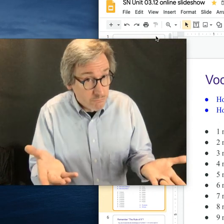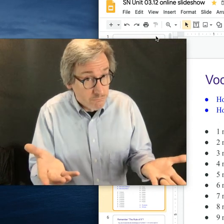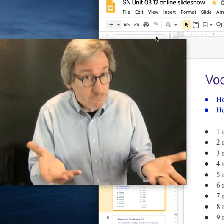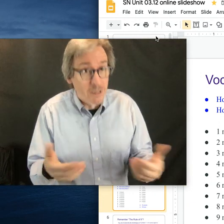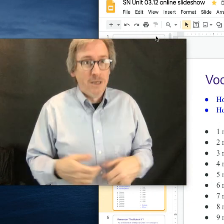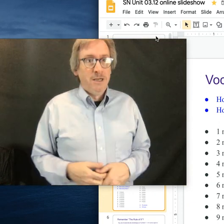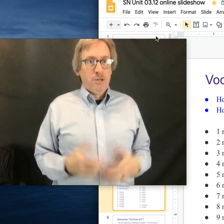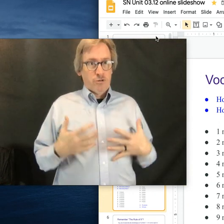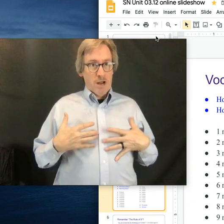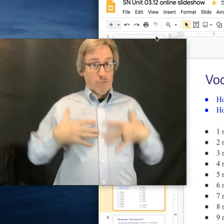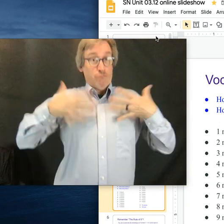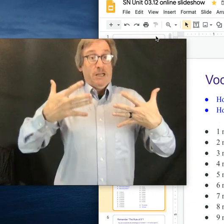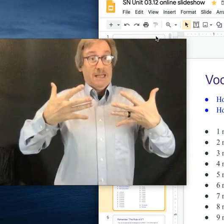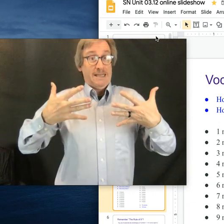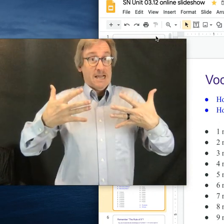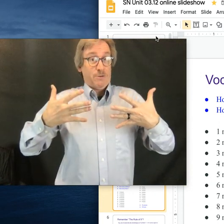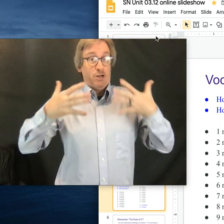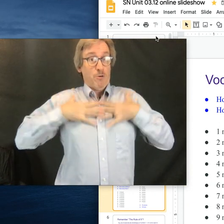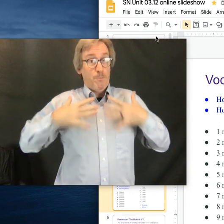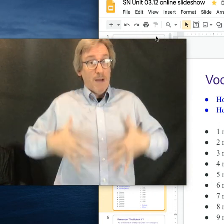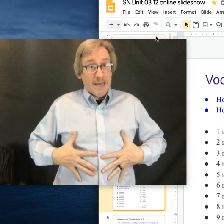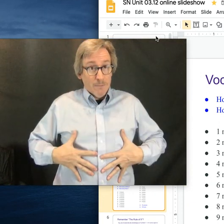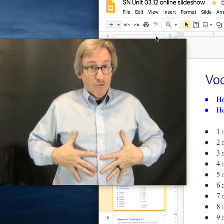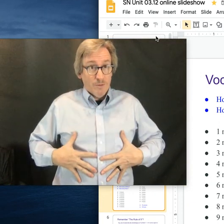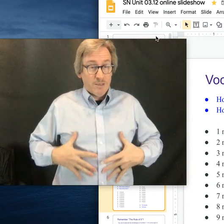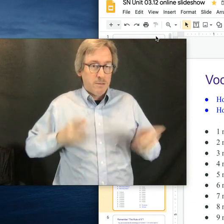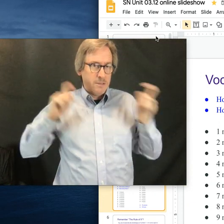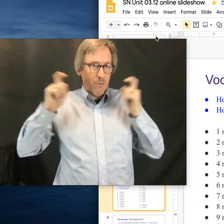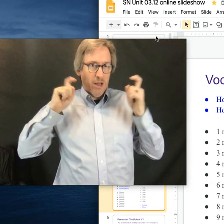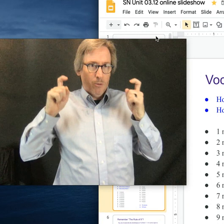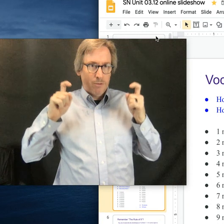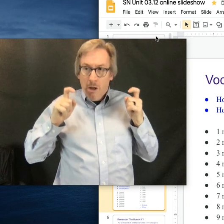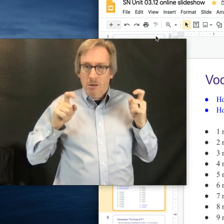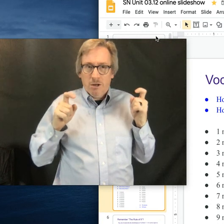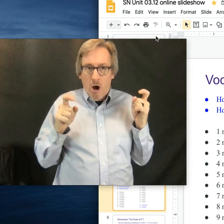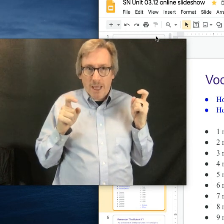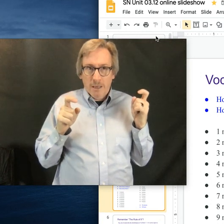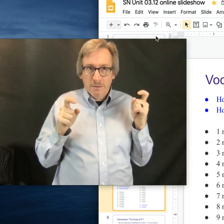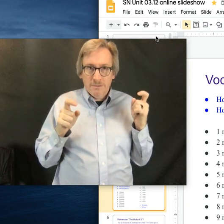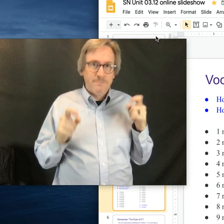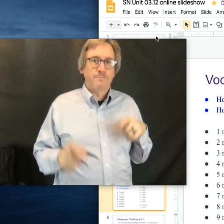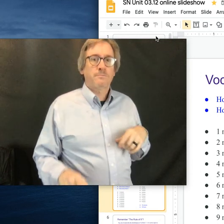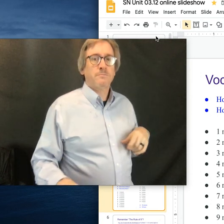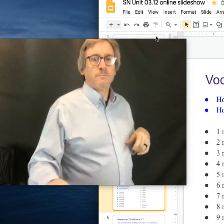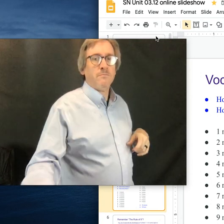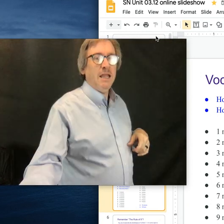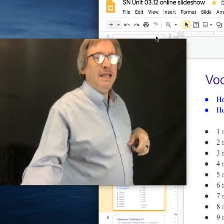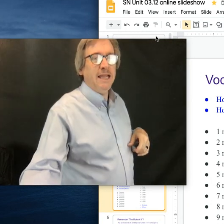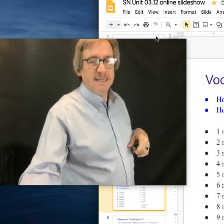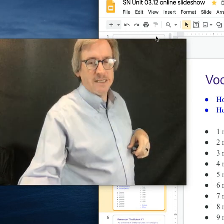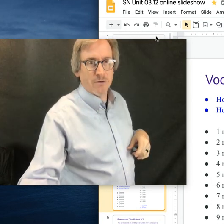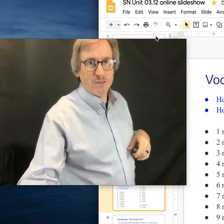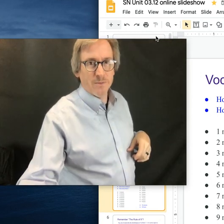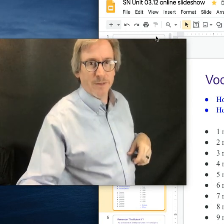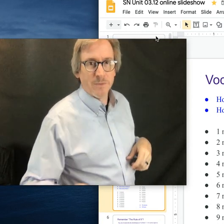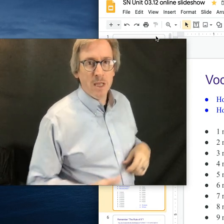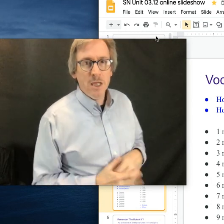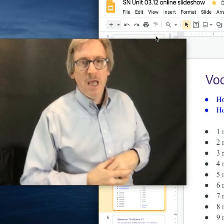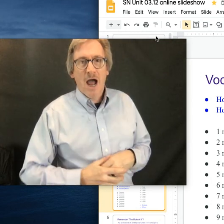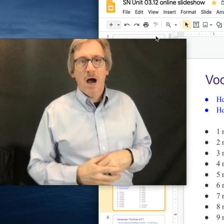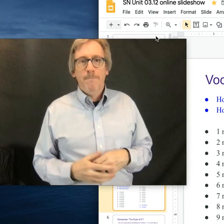go? Try to really exaggerate your body movement. That will help. Hockey. He disagrees